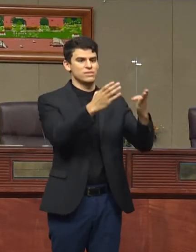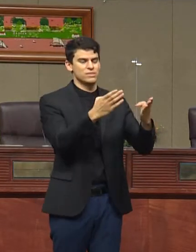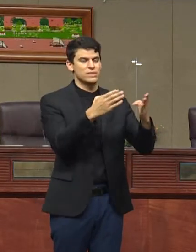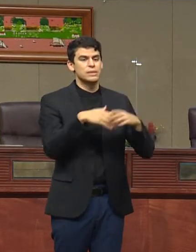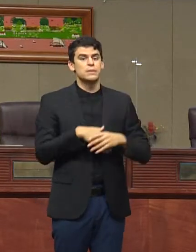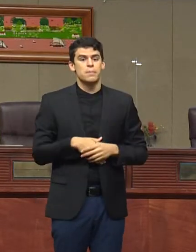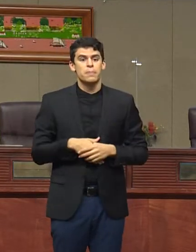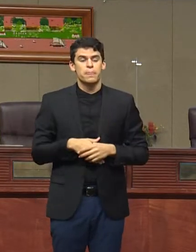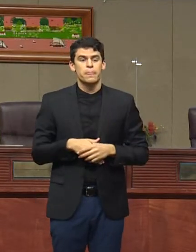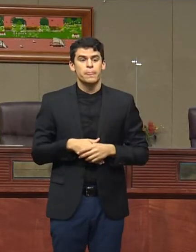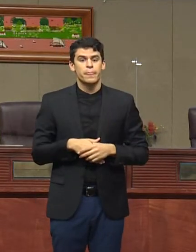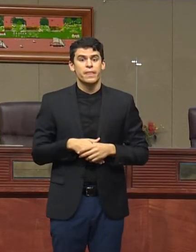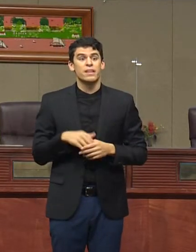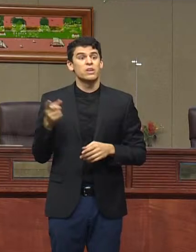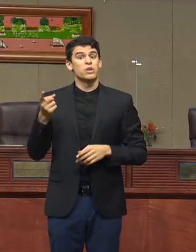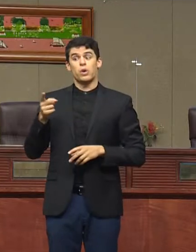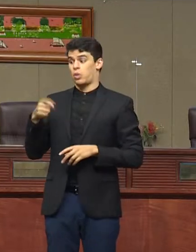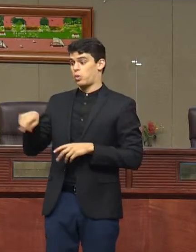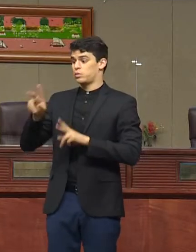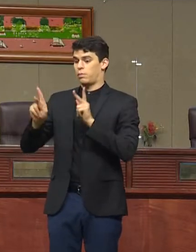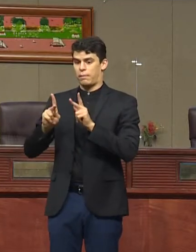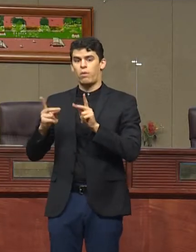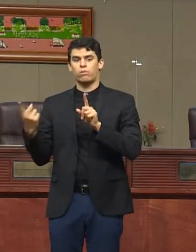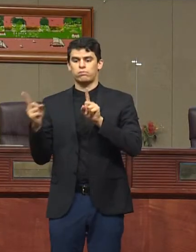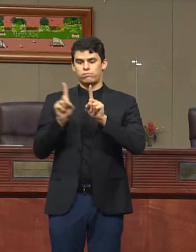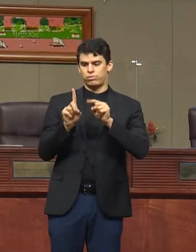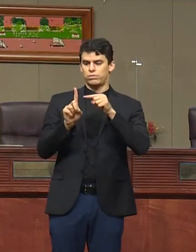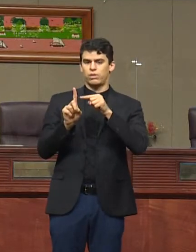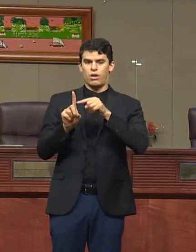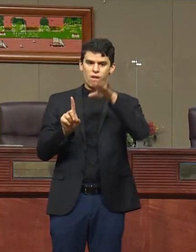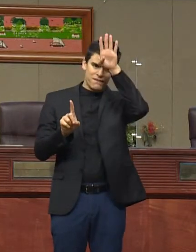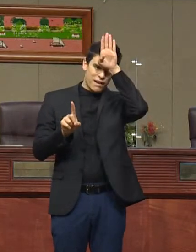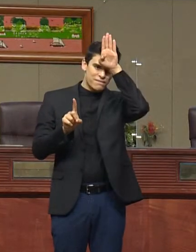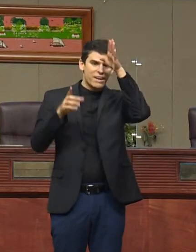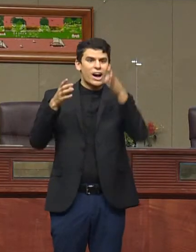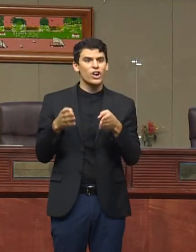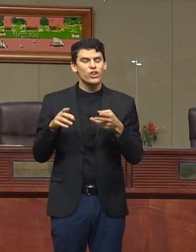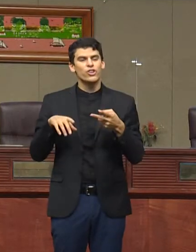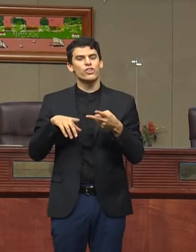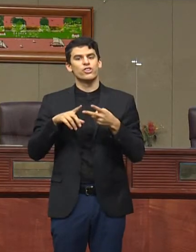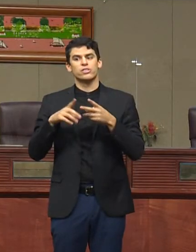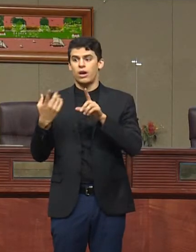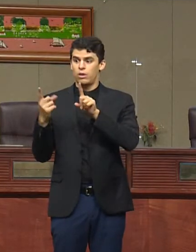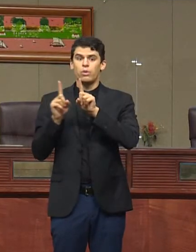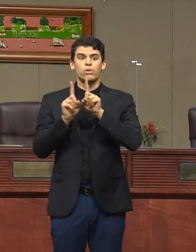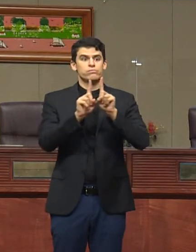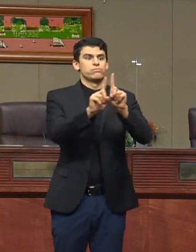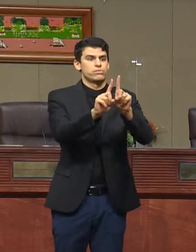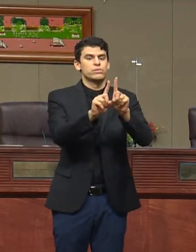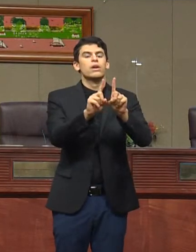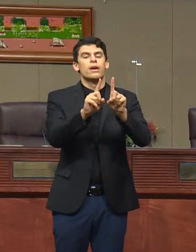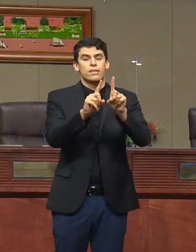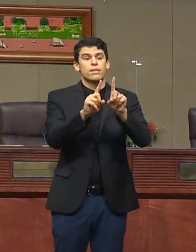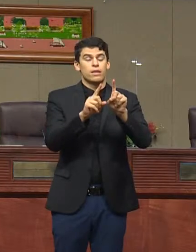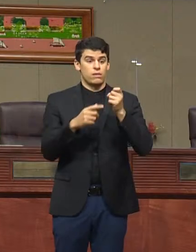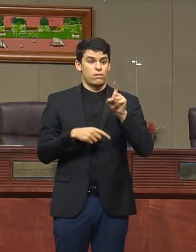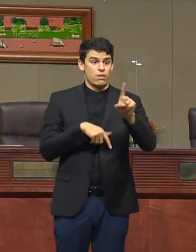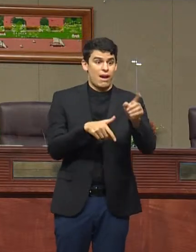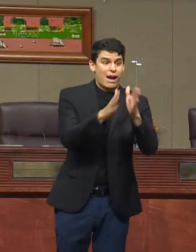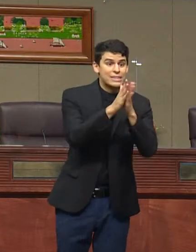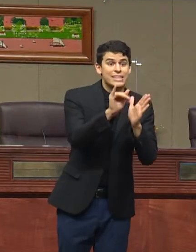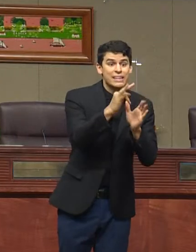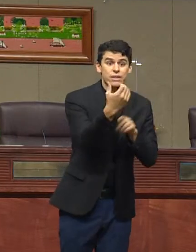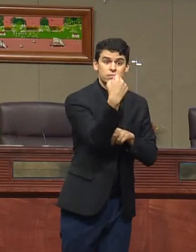canvassers will be paired with Orange County firefighter paramedics who will return to administer the shots once you